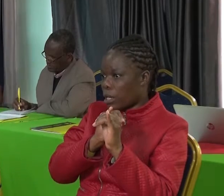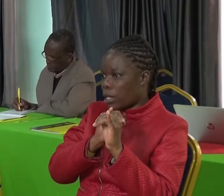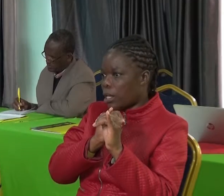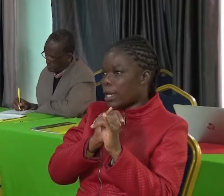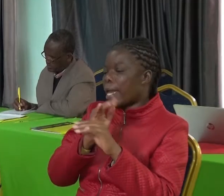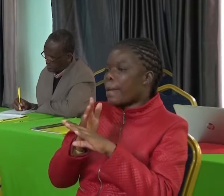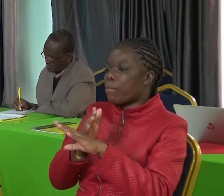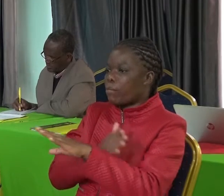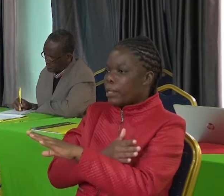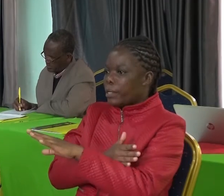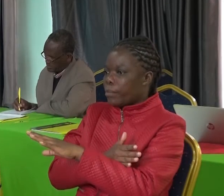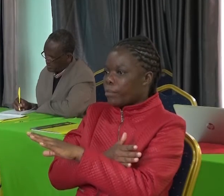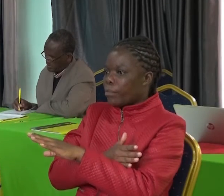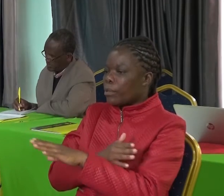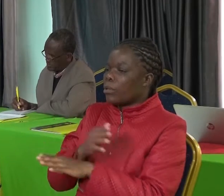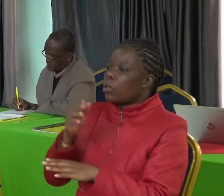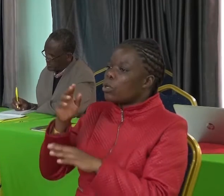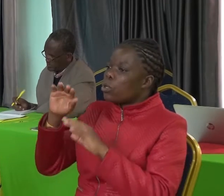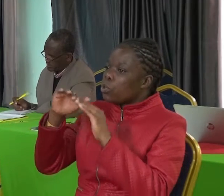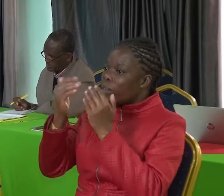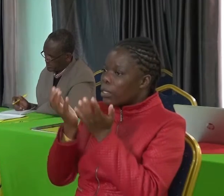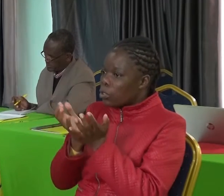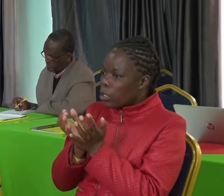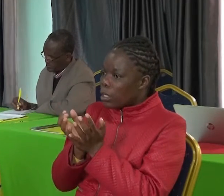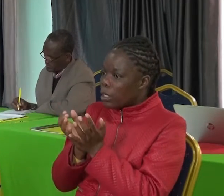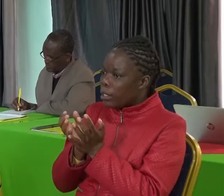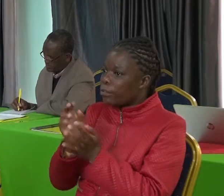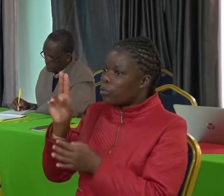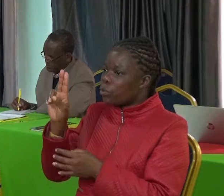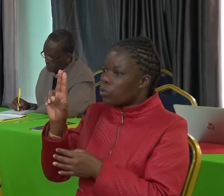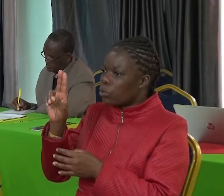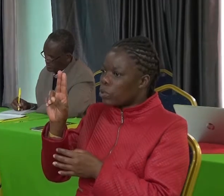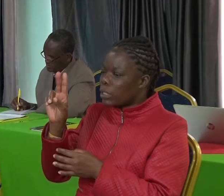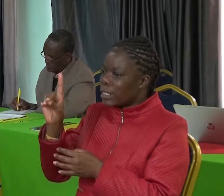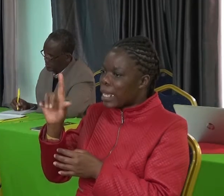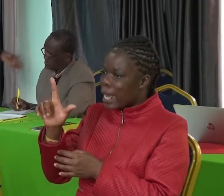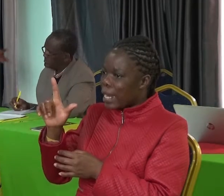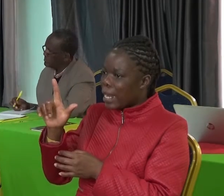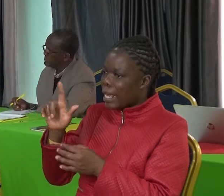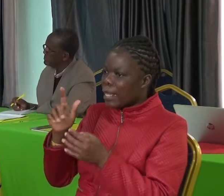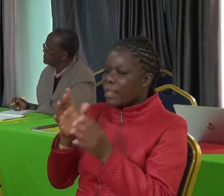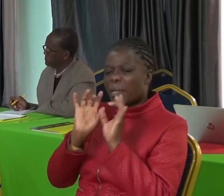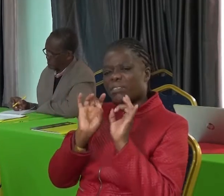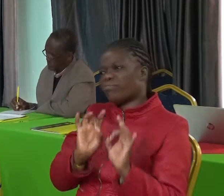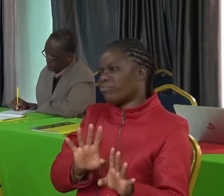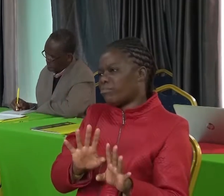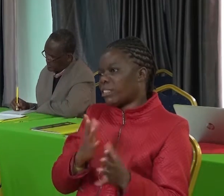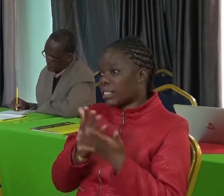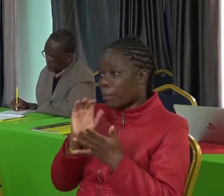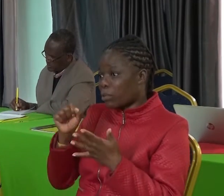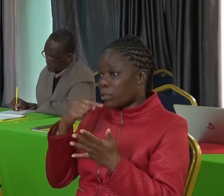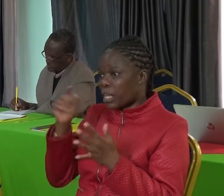design lesson plan template we shall give them, they may throw it away and say it didn't work in our